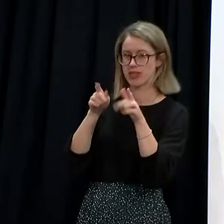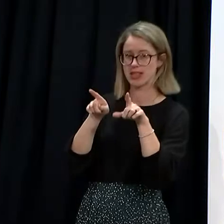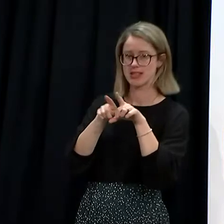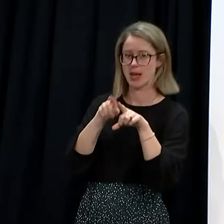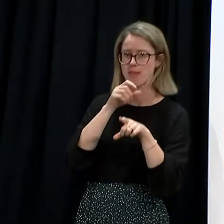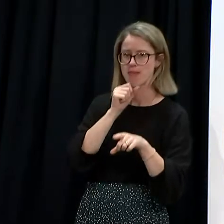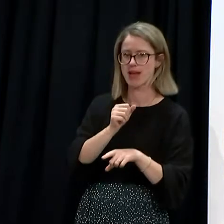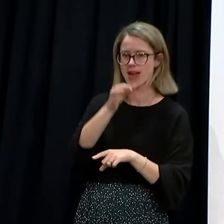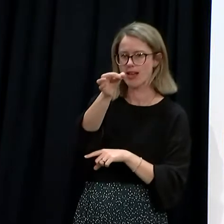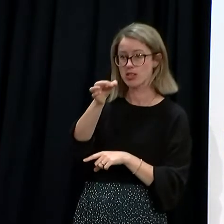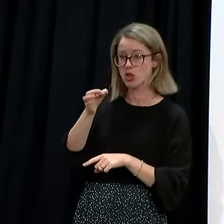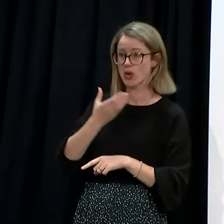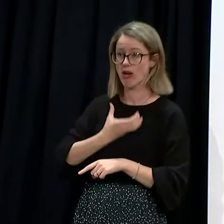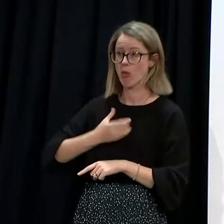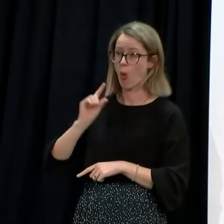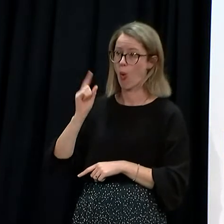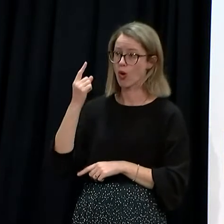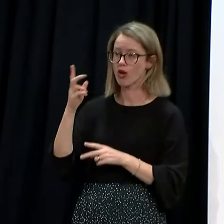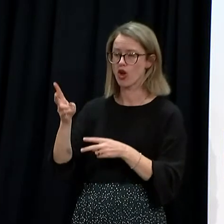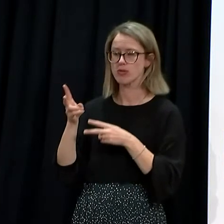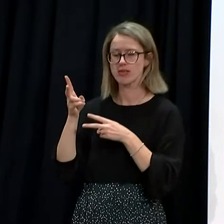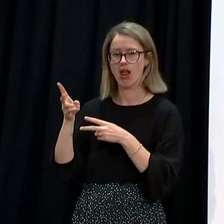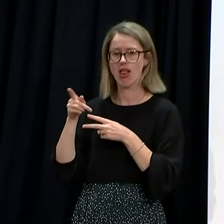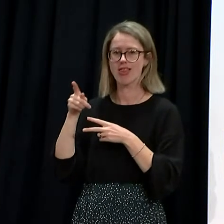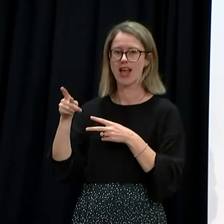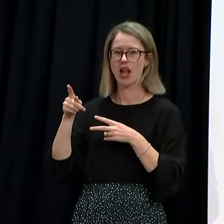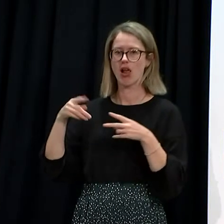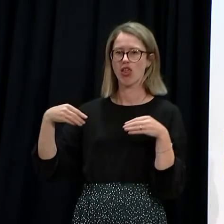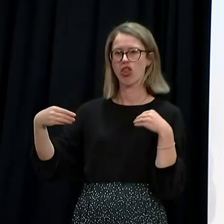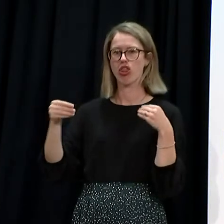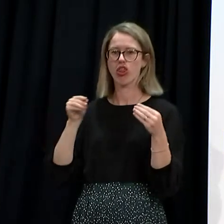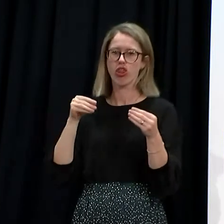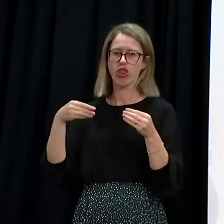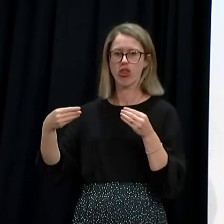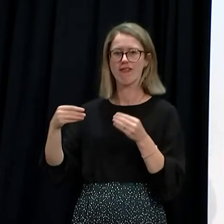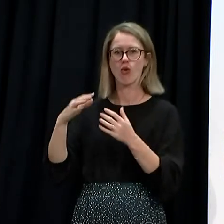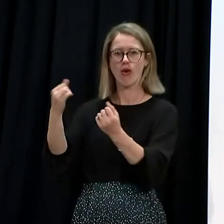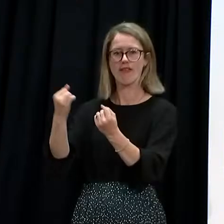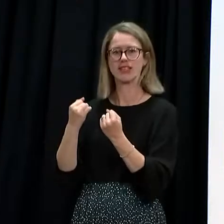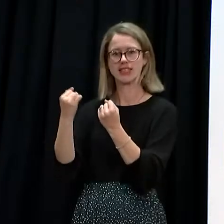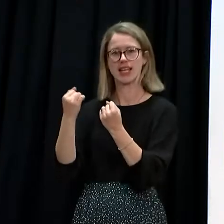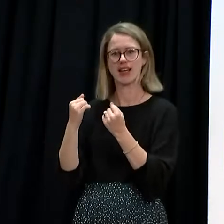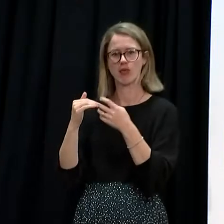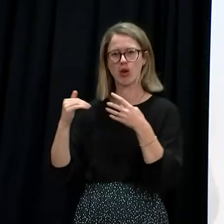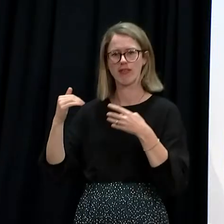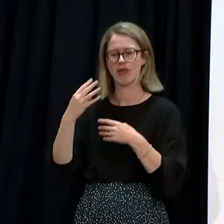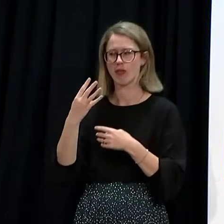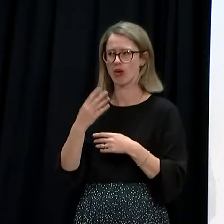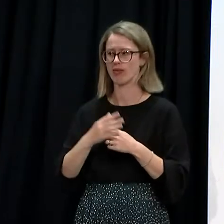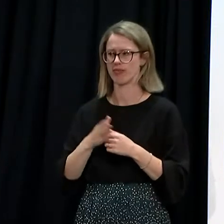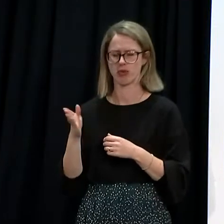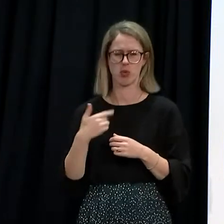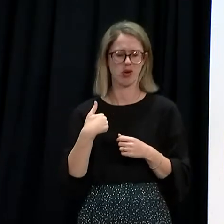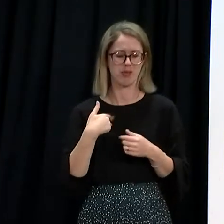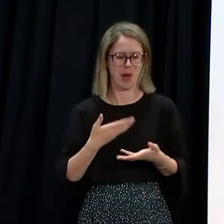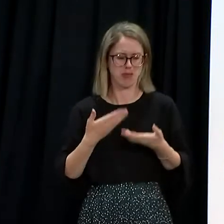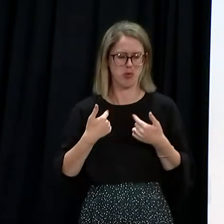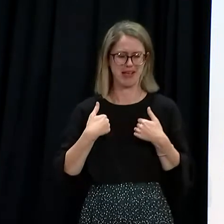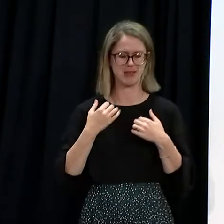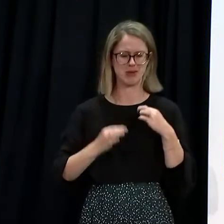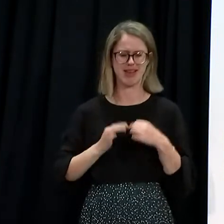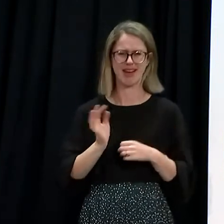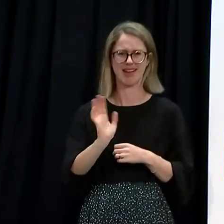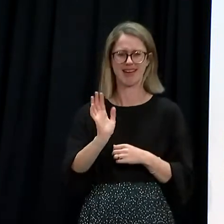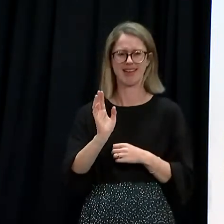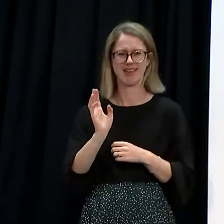what Auckland Hospital is doing? It does sound like they've got the most relaxed visiting policy in level 4. Yeah, and it's not for me to determine